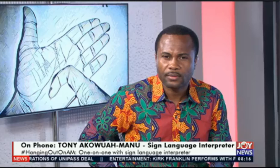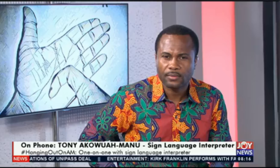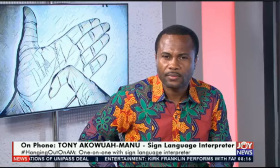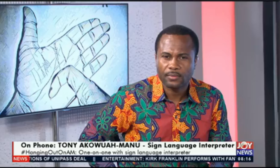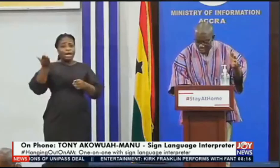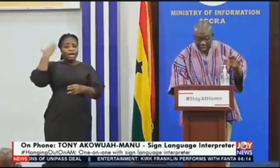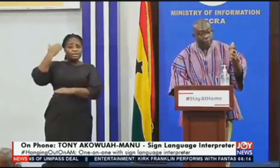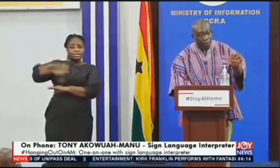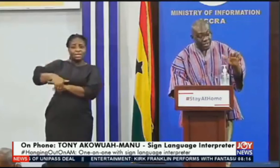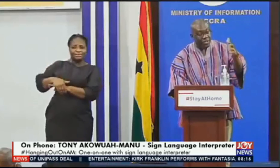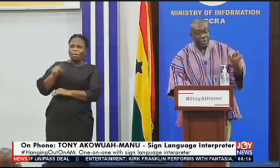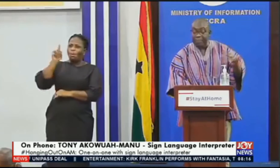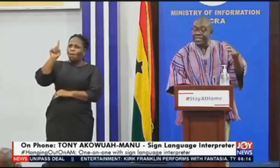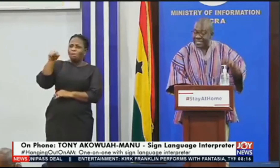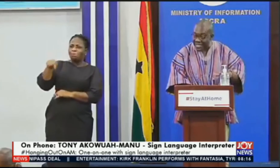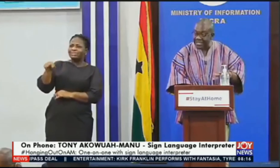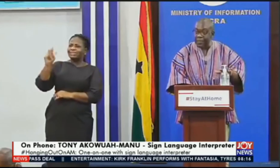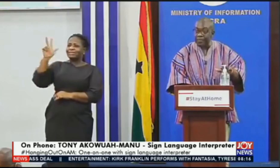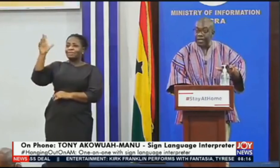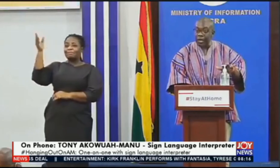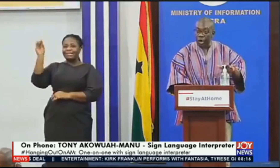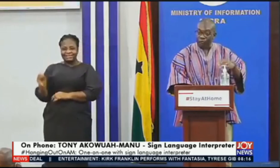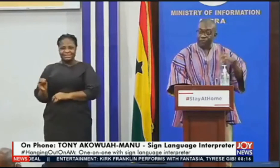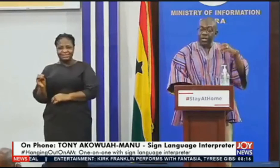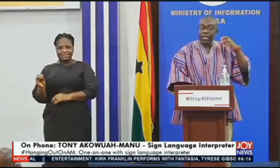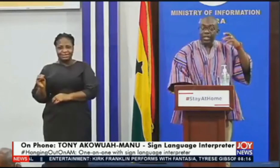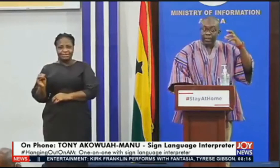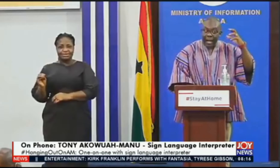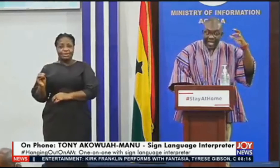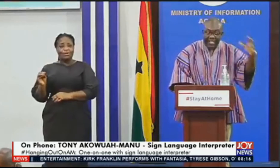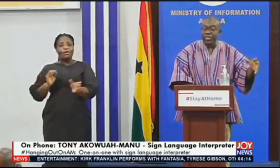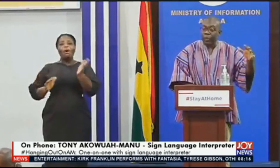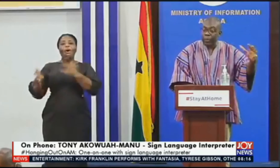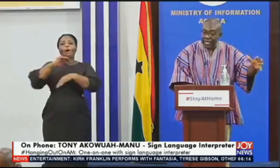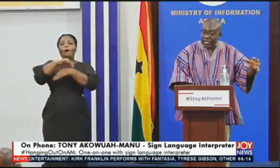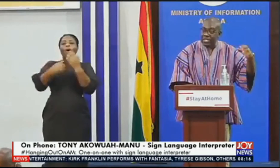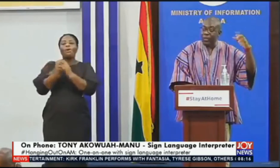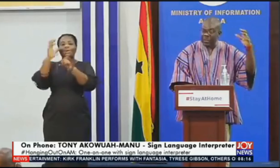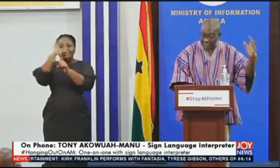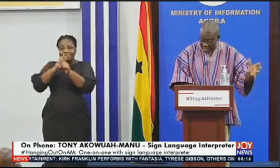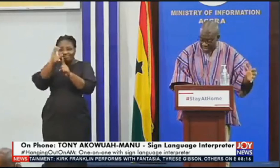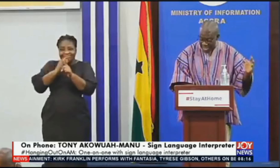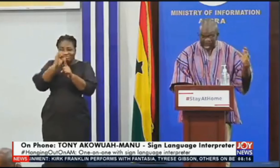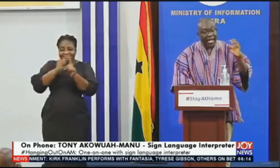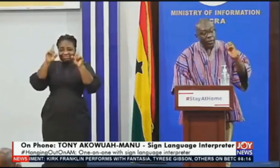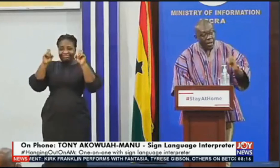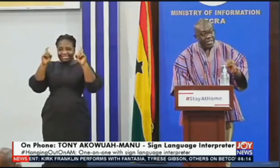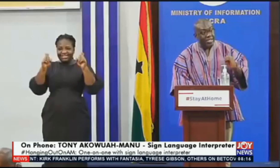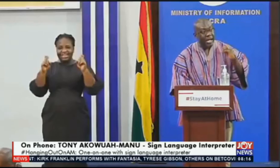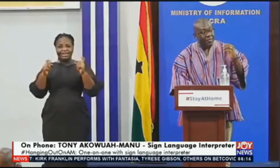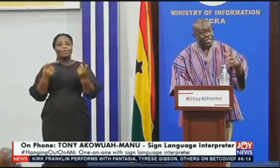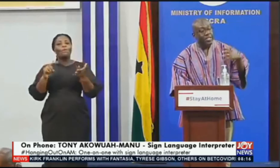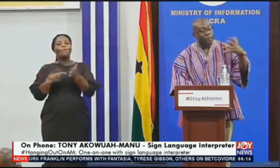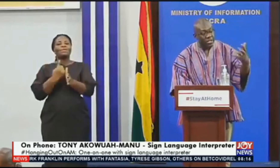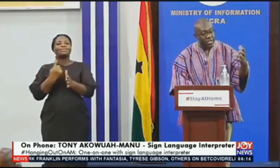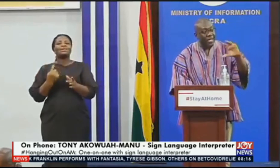Okay, so we have a couple of interpreters. So we have probably really about